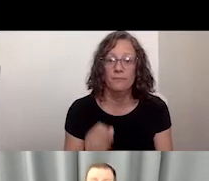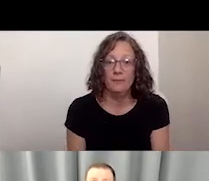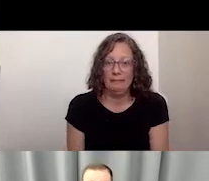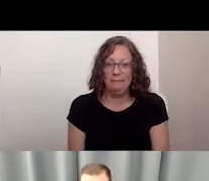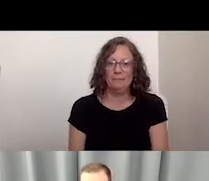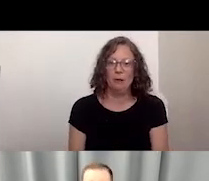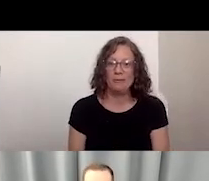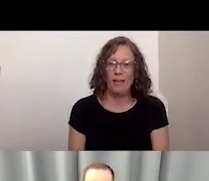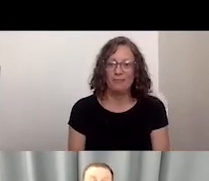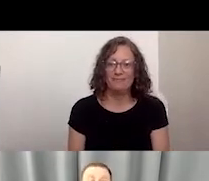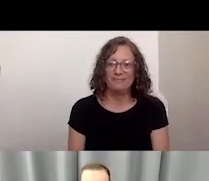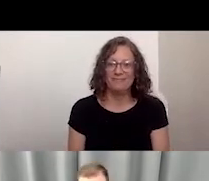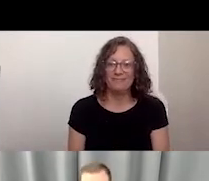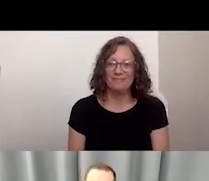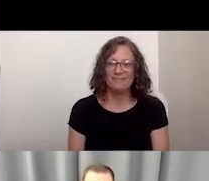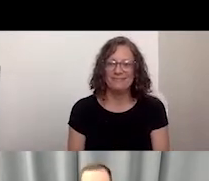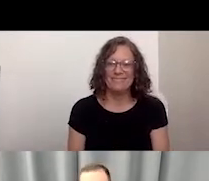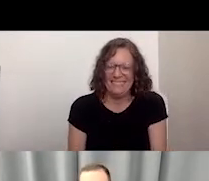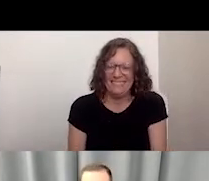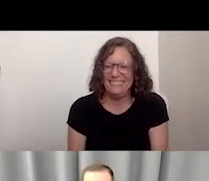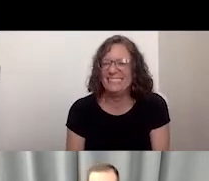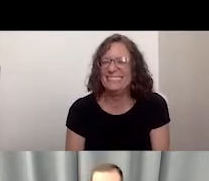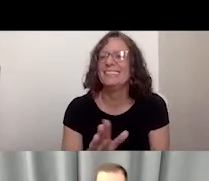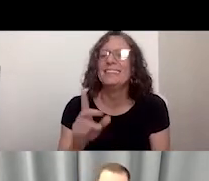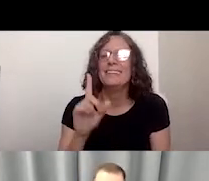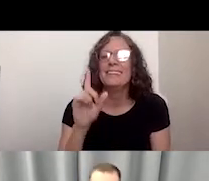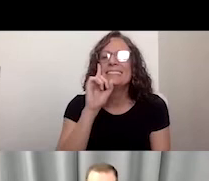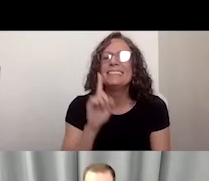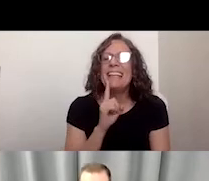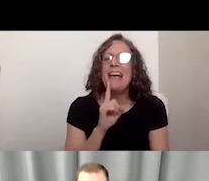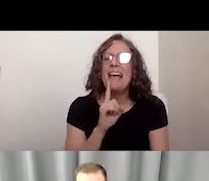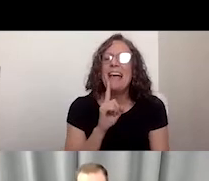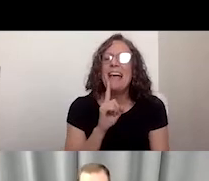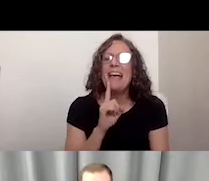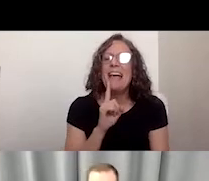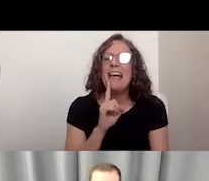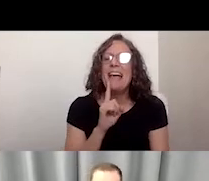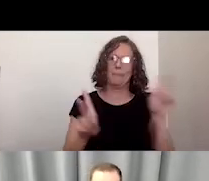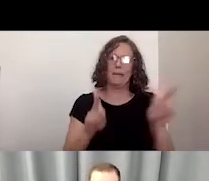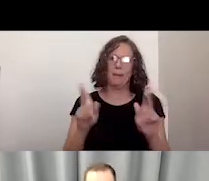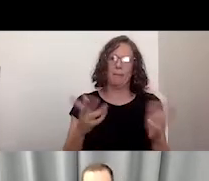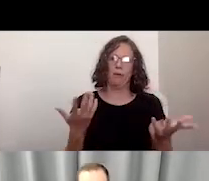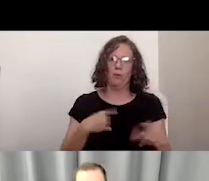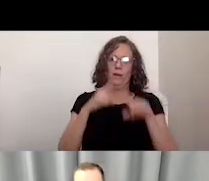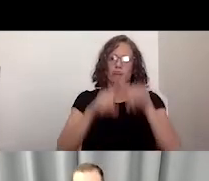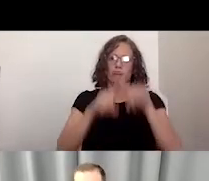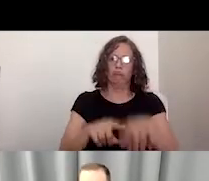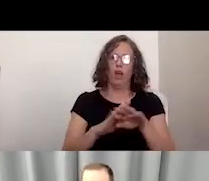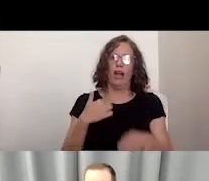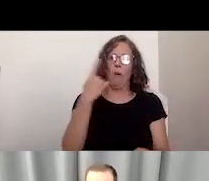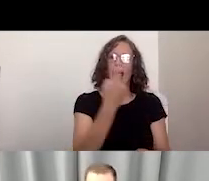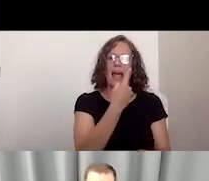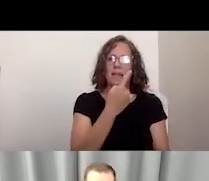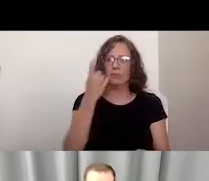even at the best times while lip reading. Just checking in with Dean, making sure I'm not too far ahead of him. Deaf people